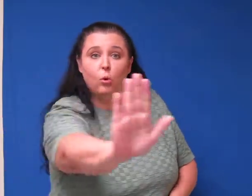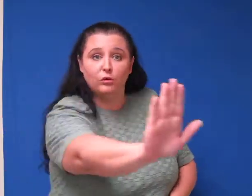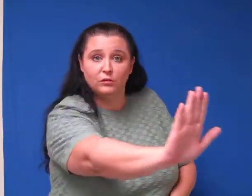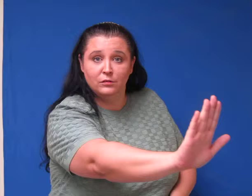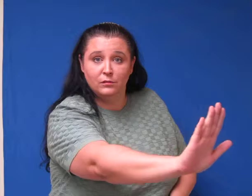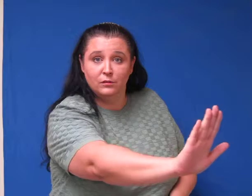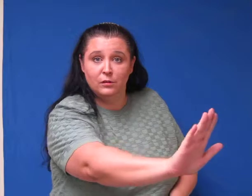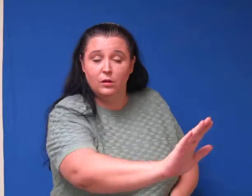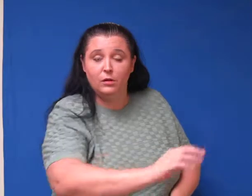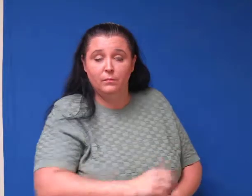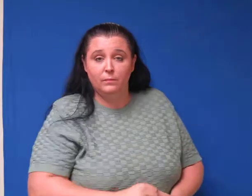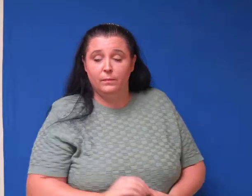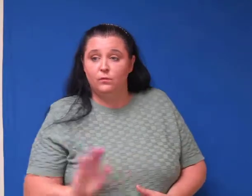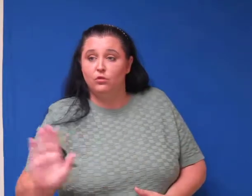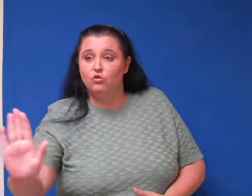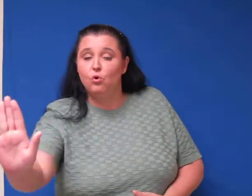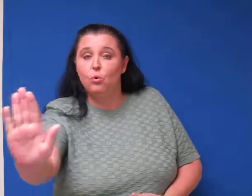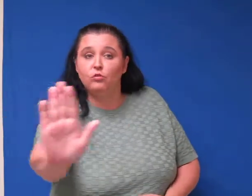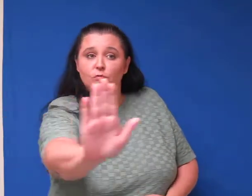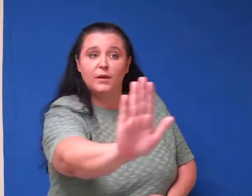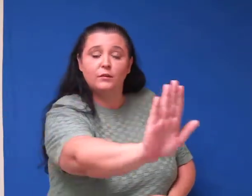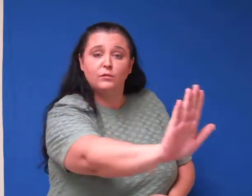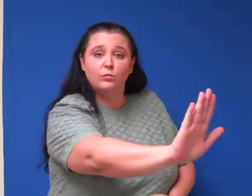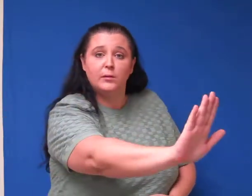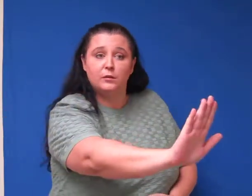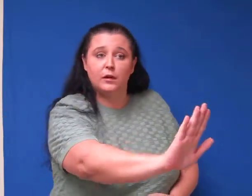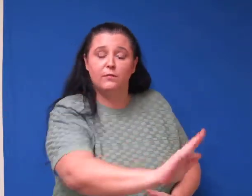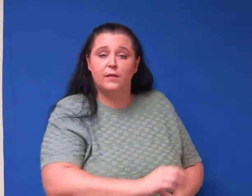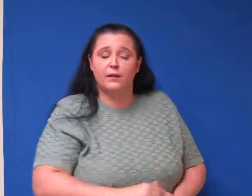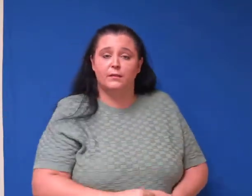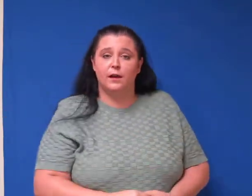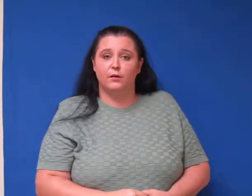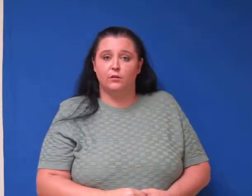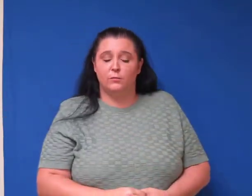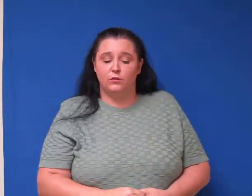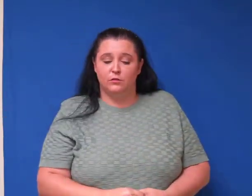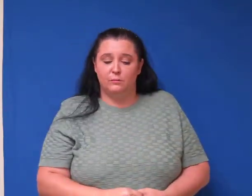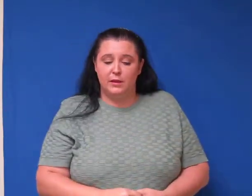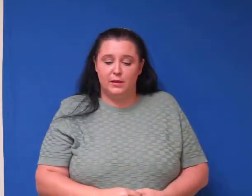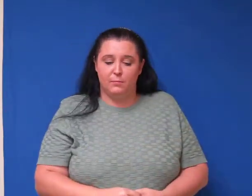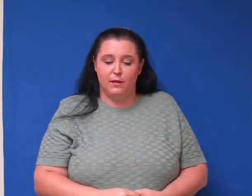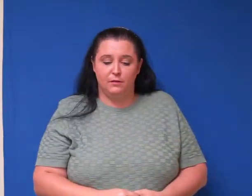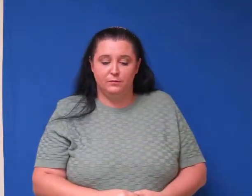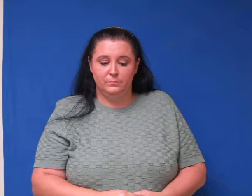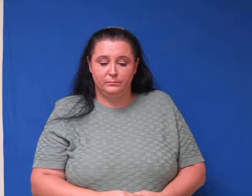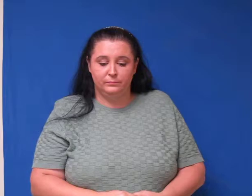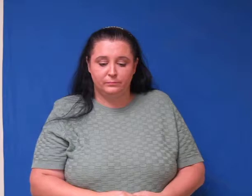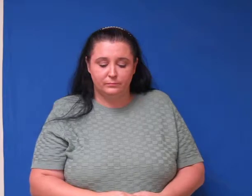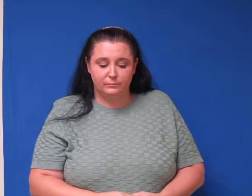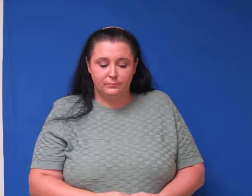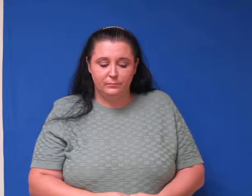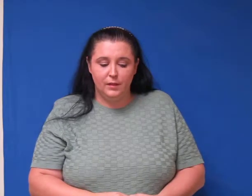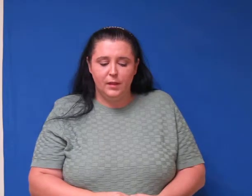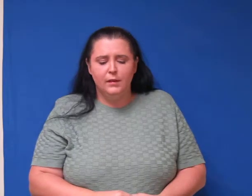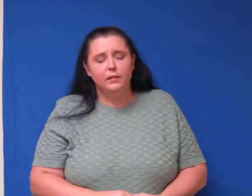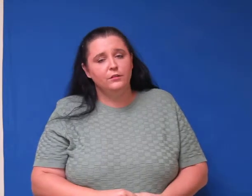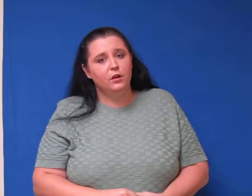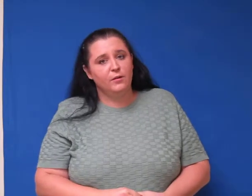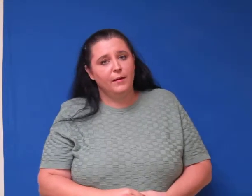yours. Yours. You make a sweep to cover that entire group that you're speaking about. Now let's talk about